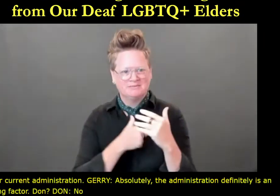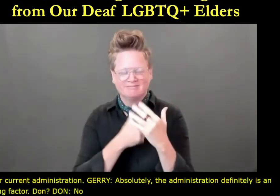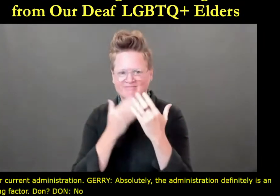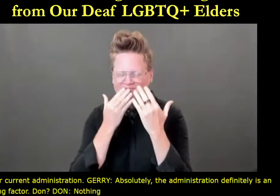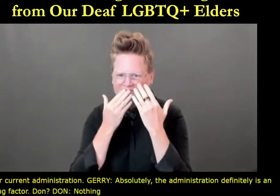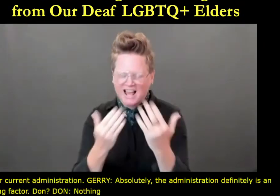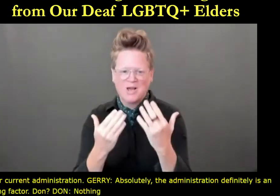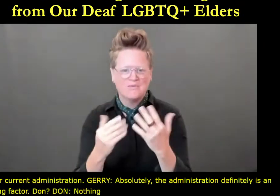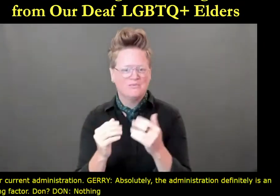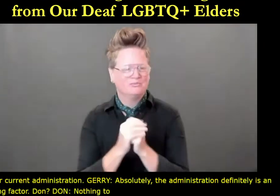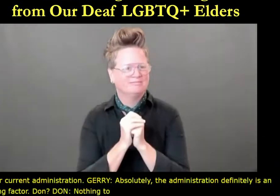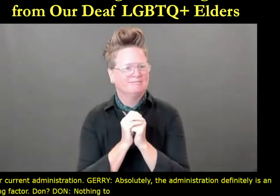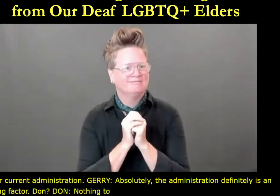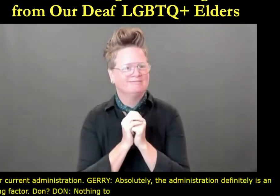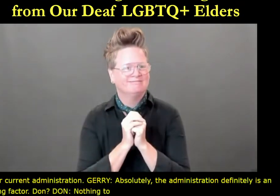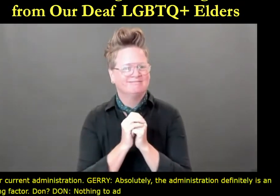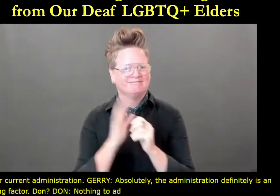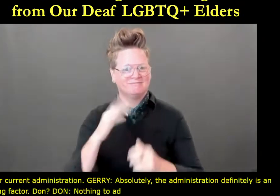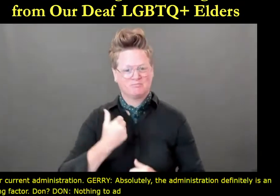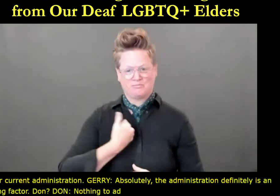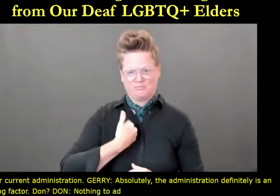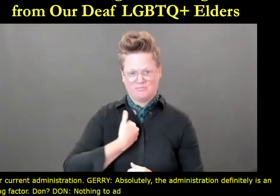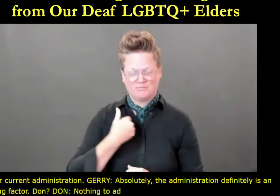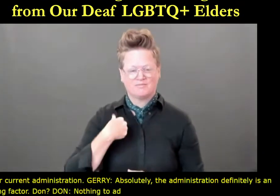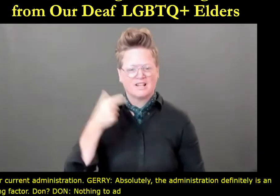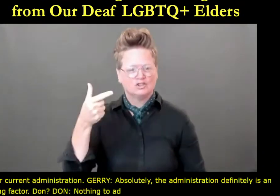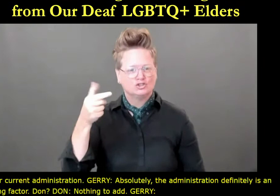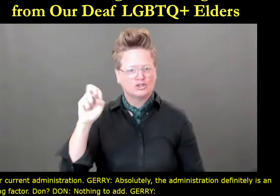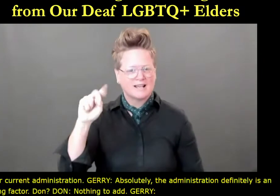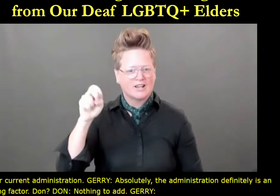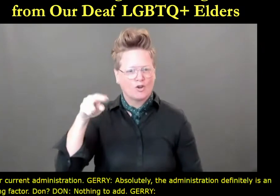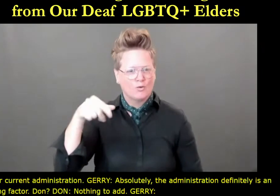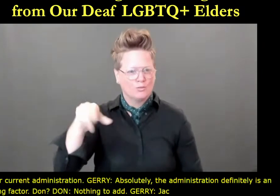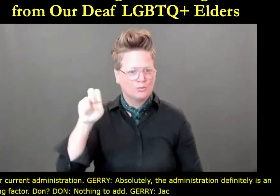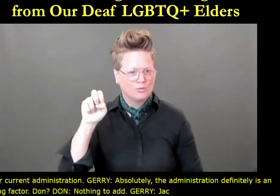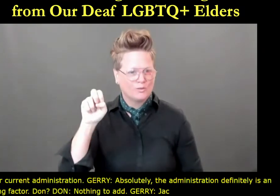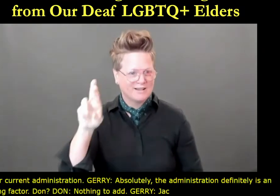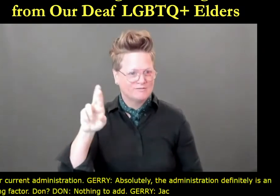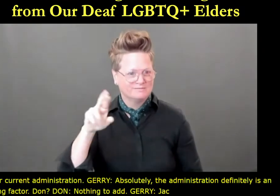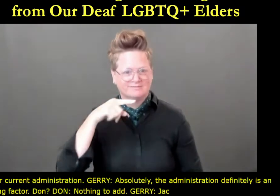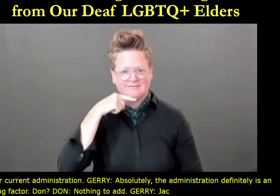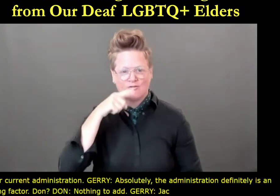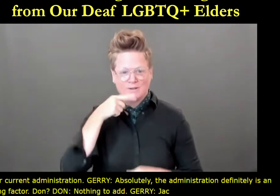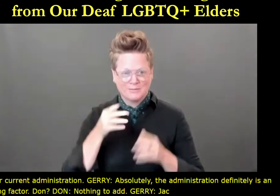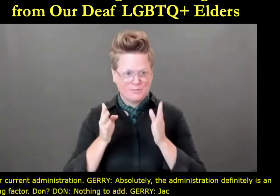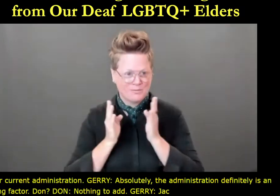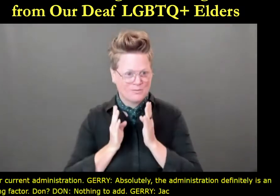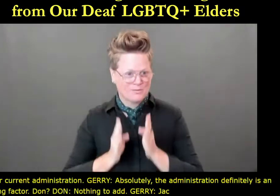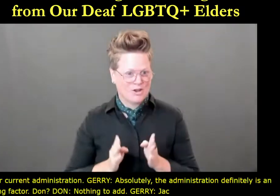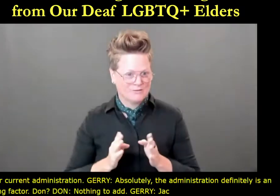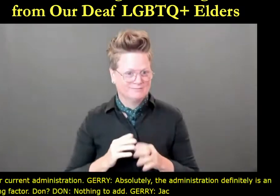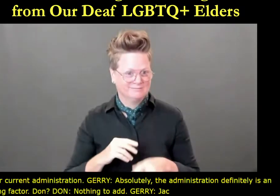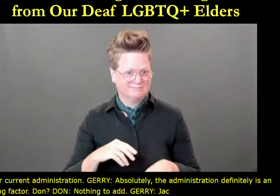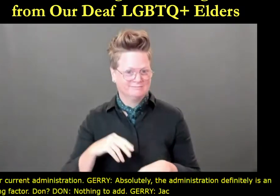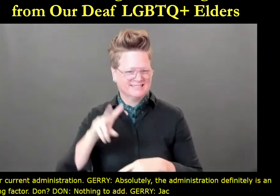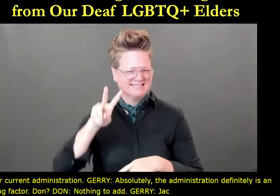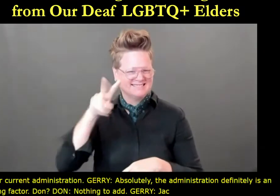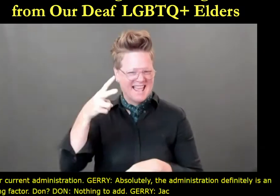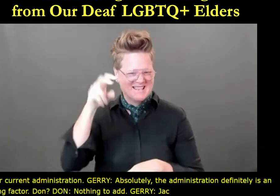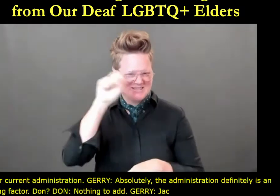oh your stories thank you so much for your stories I am a genderqueer hearing person in